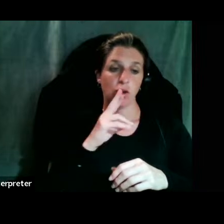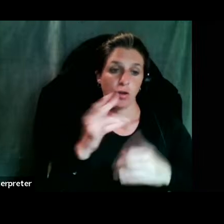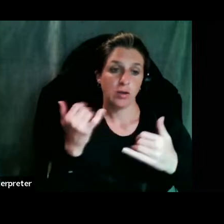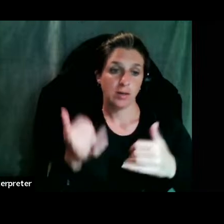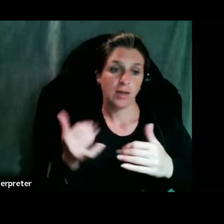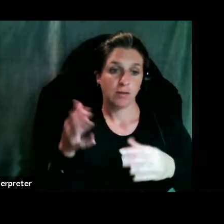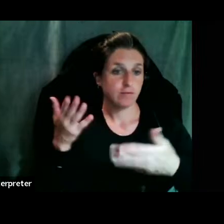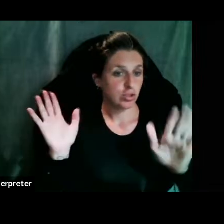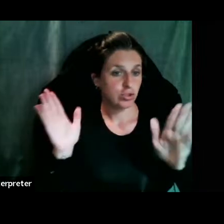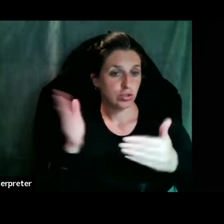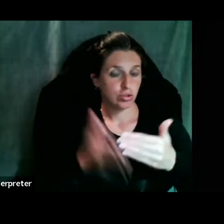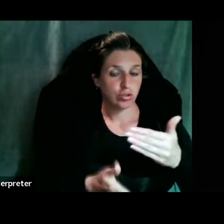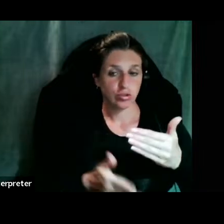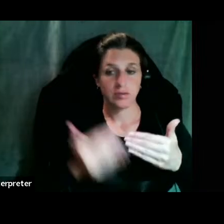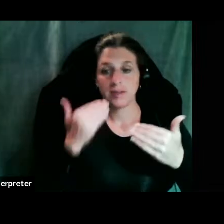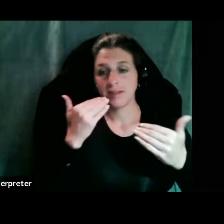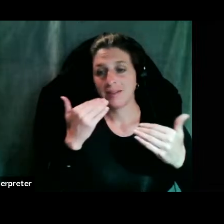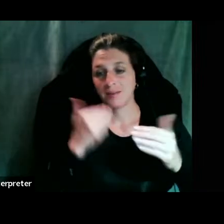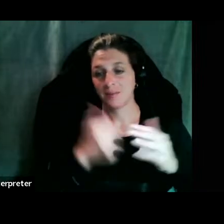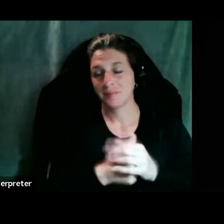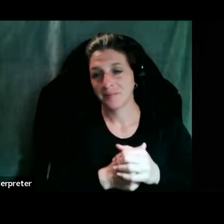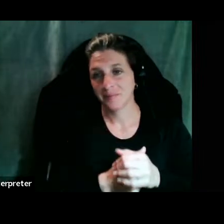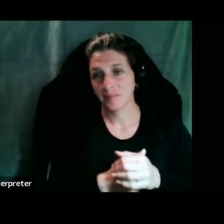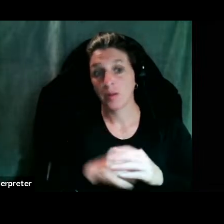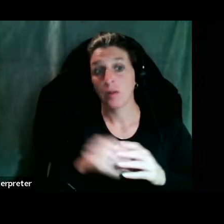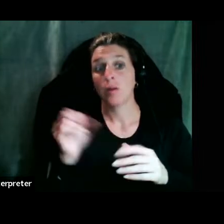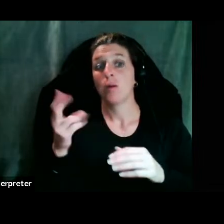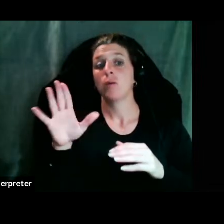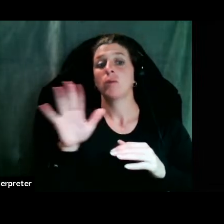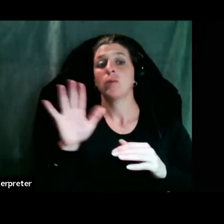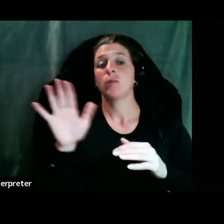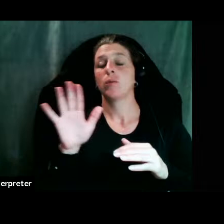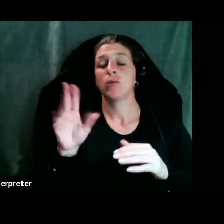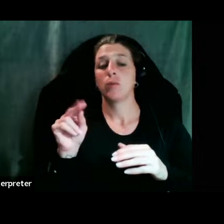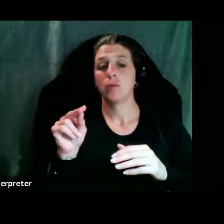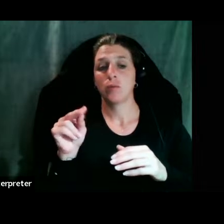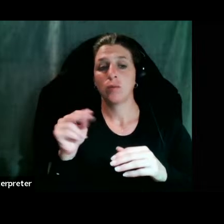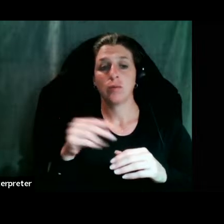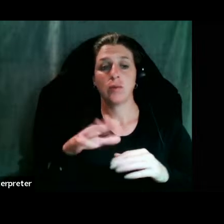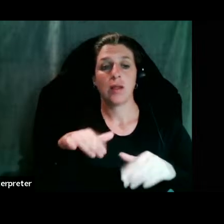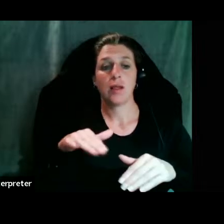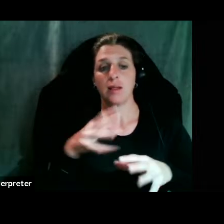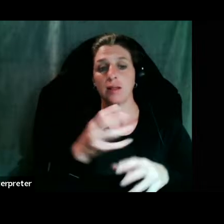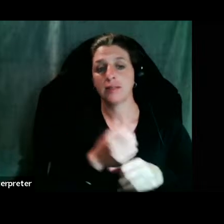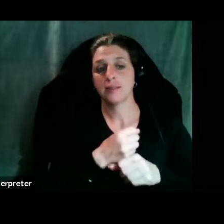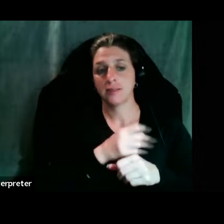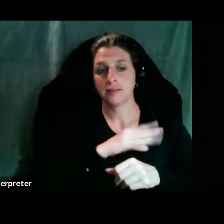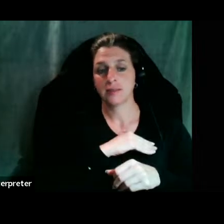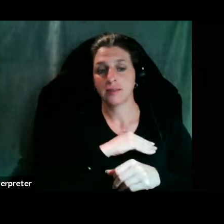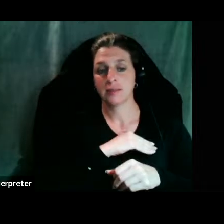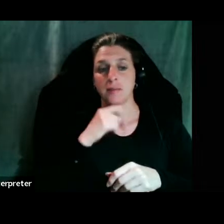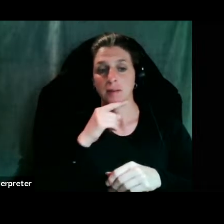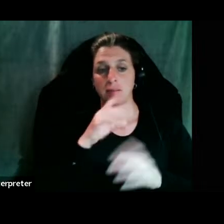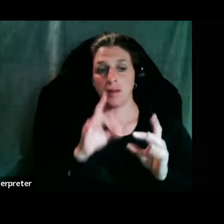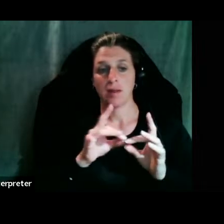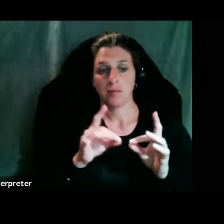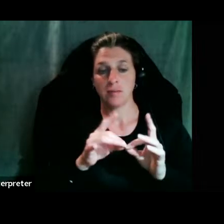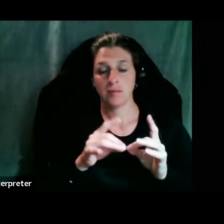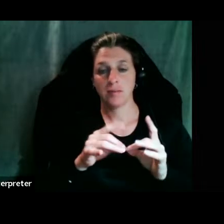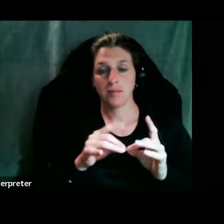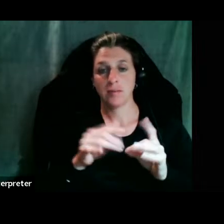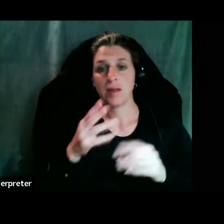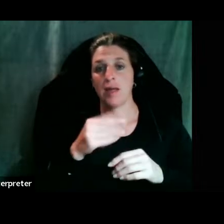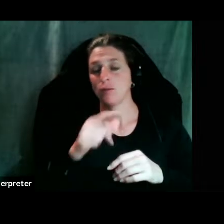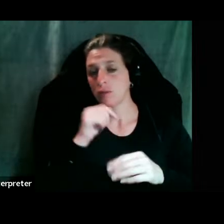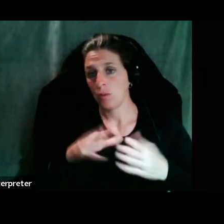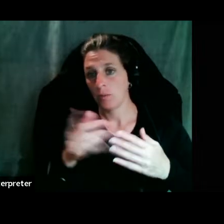adjourned. Thank you. Oh, sorry. No. I didn't take public comment for those. Well, you also have Last to open time. it us to. Yes, do you